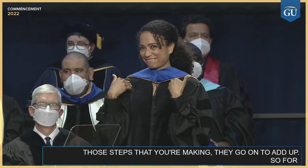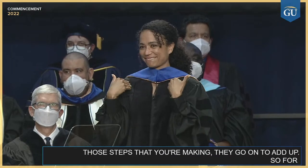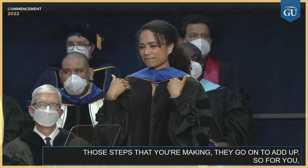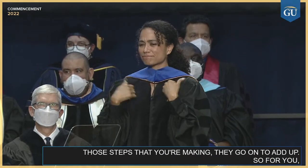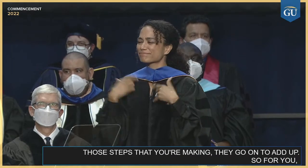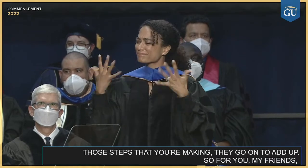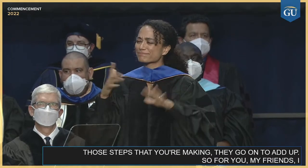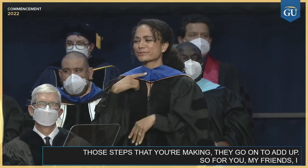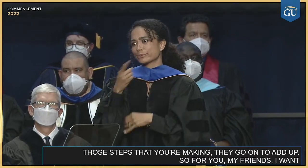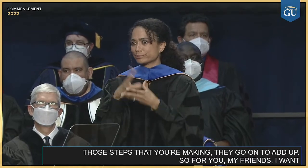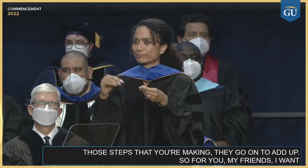I have.